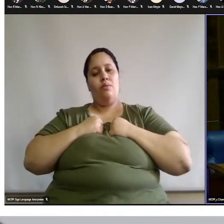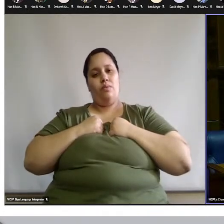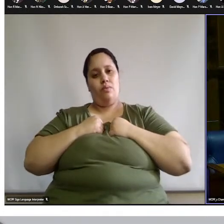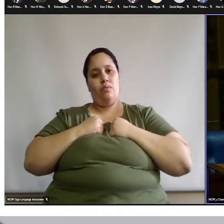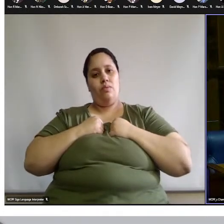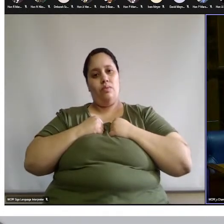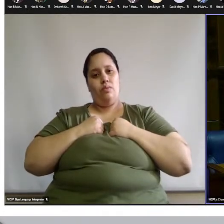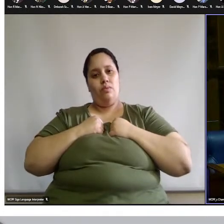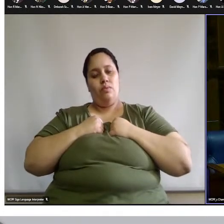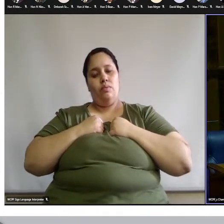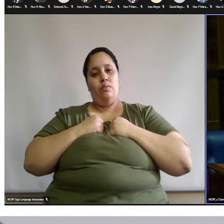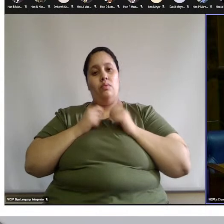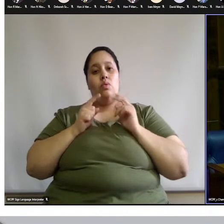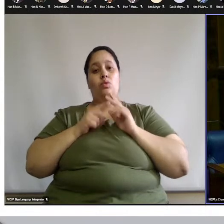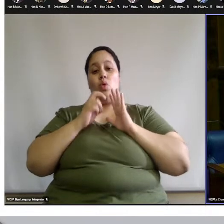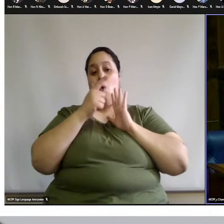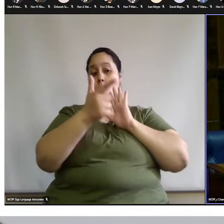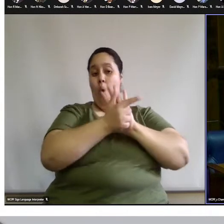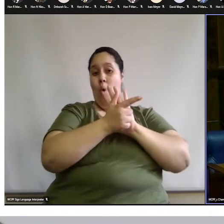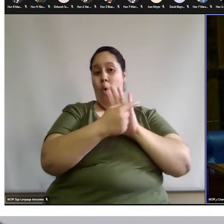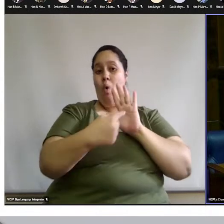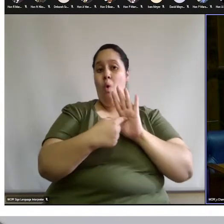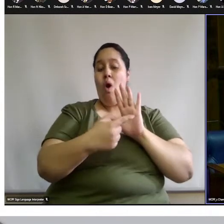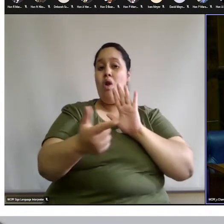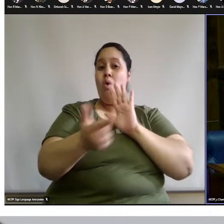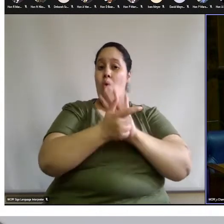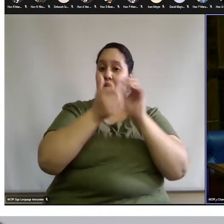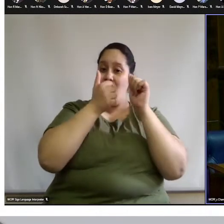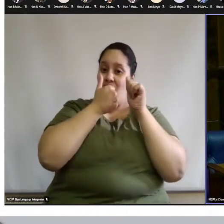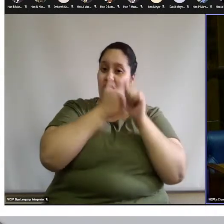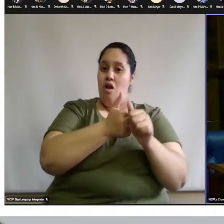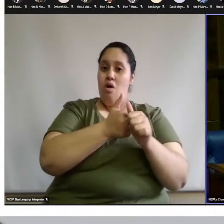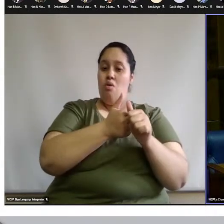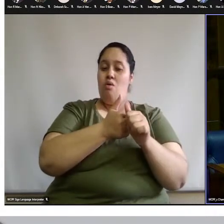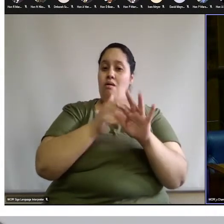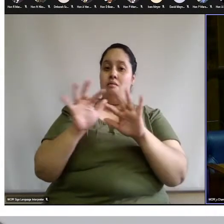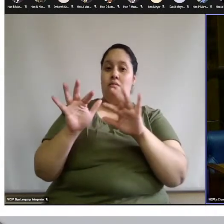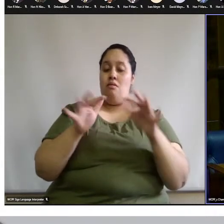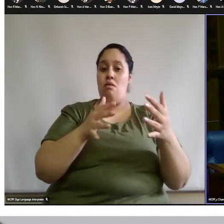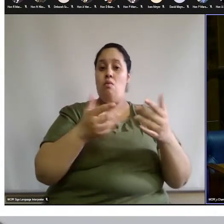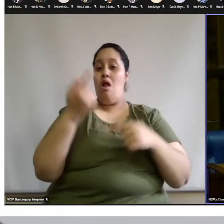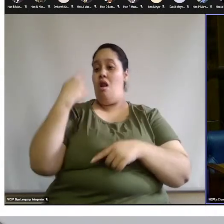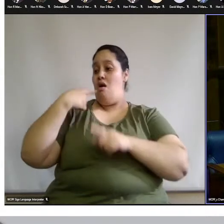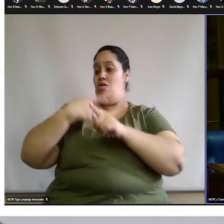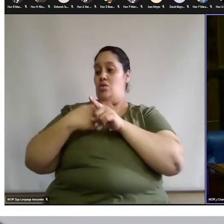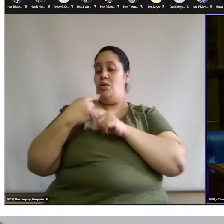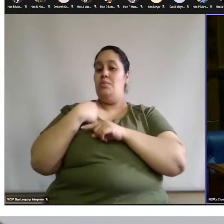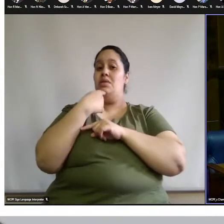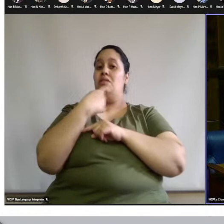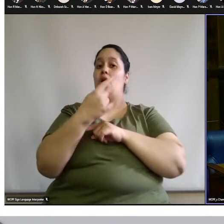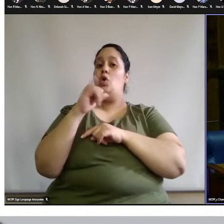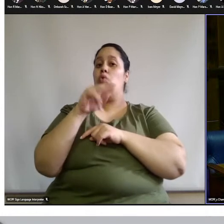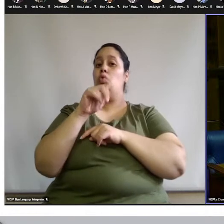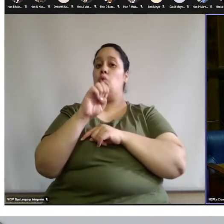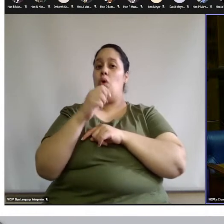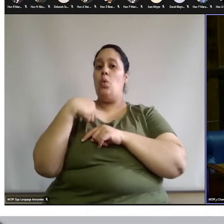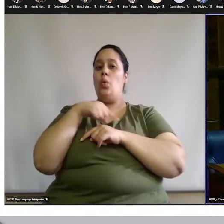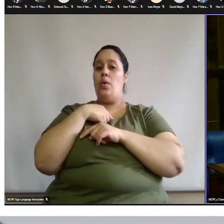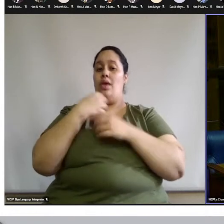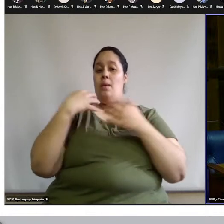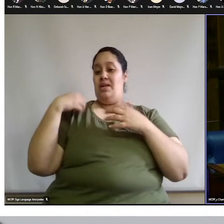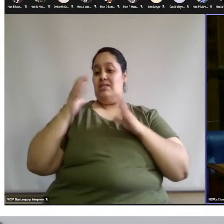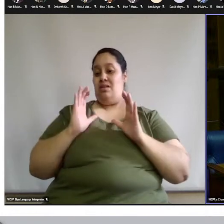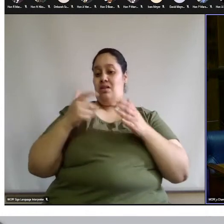deur wetgewing en die wetgewing verandering. And I think, as I said last week, in June already, we signed off as a cabinet